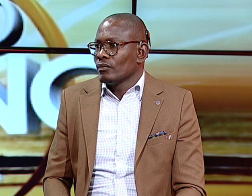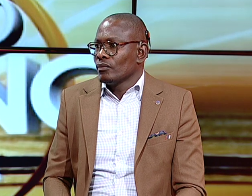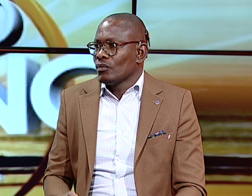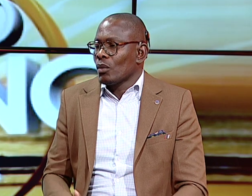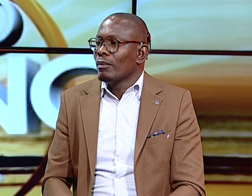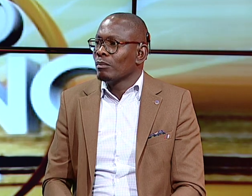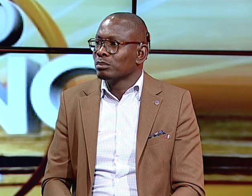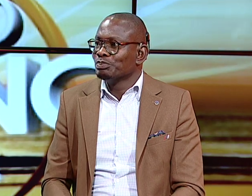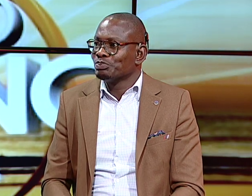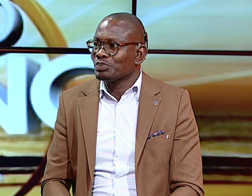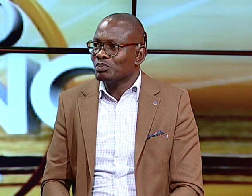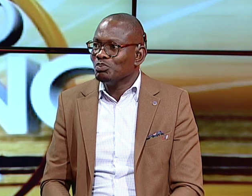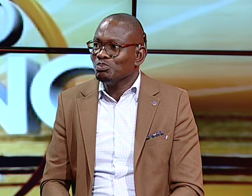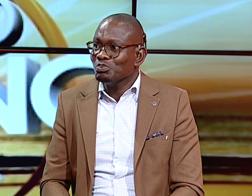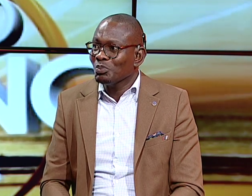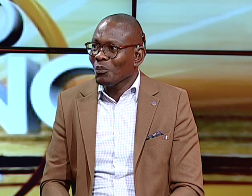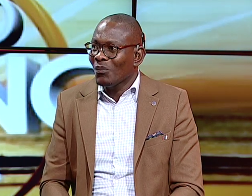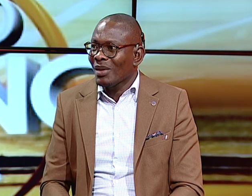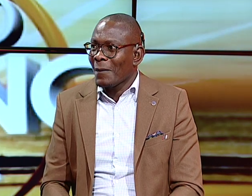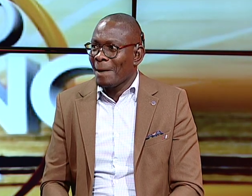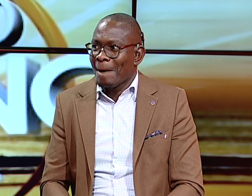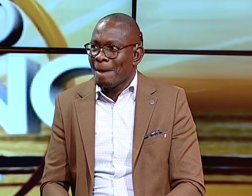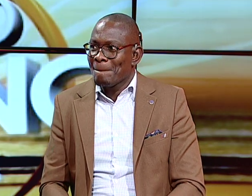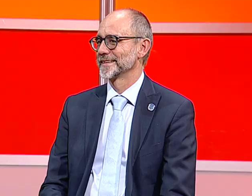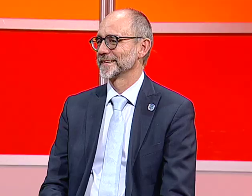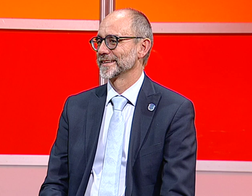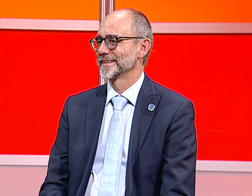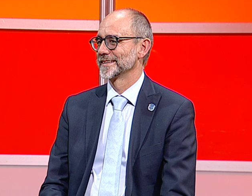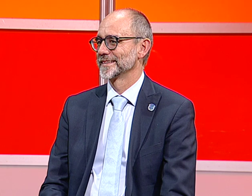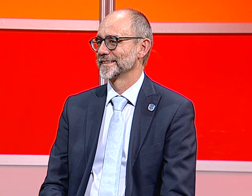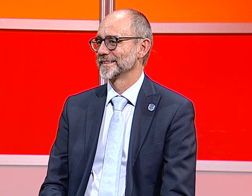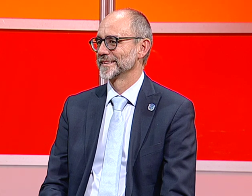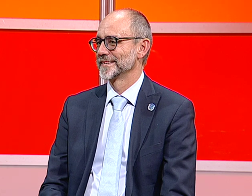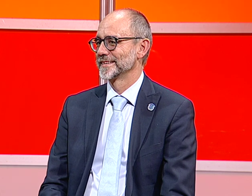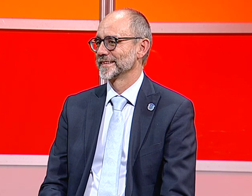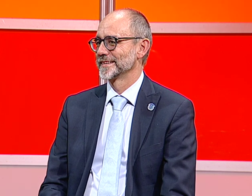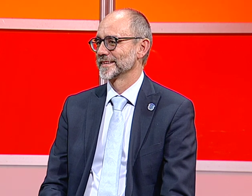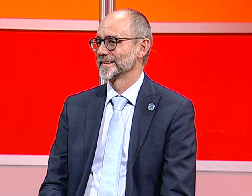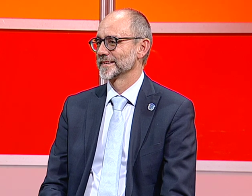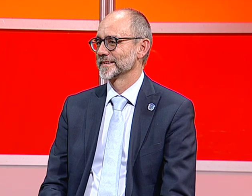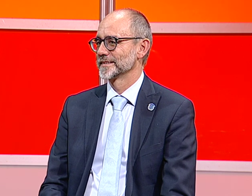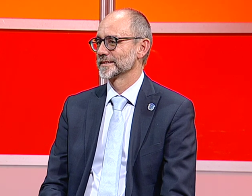Very much indeed. Dr. Murray, I'm sure you enjoyed your time in Namibia. Just your concluding remarks this morning before we let you go here.